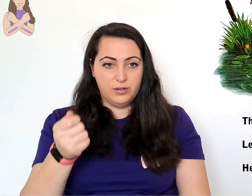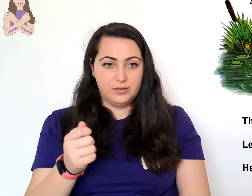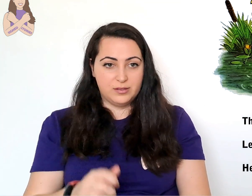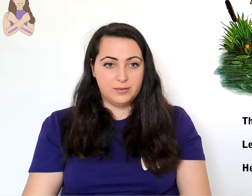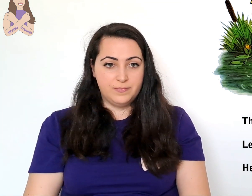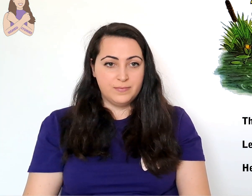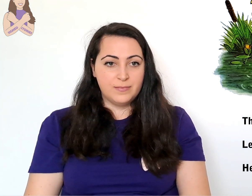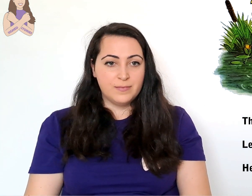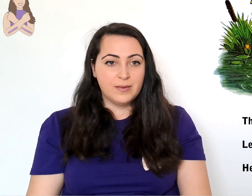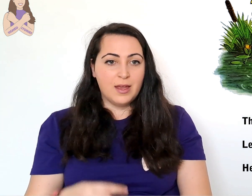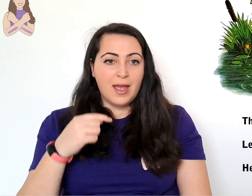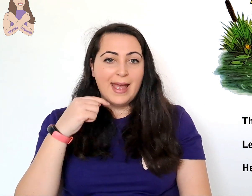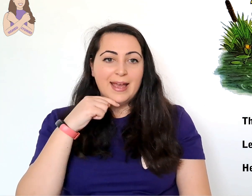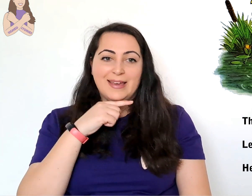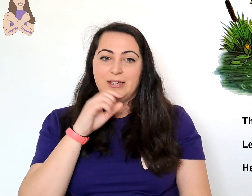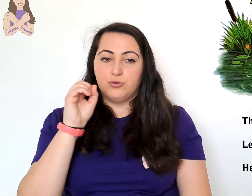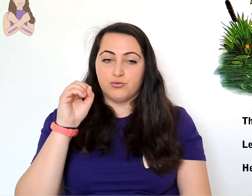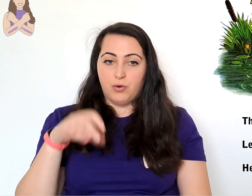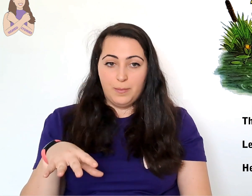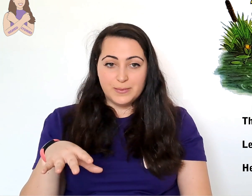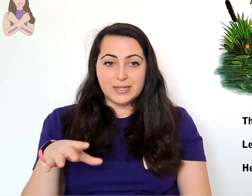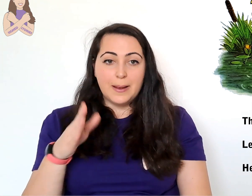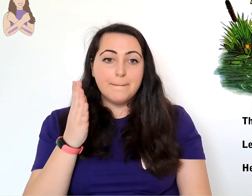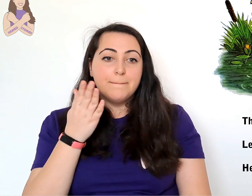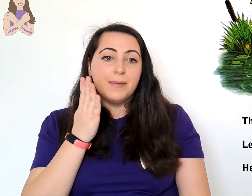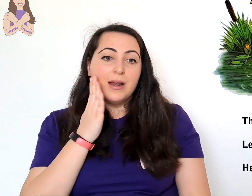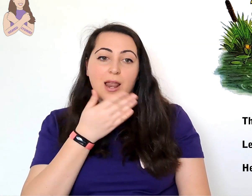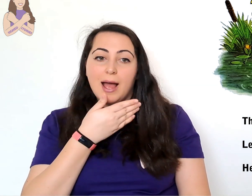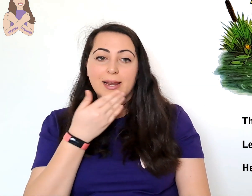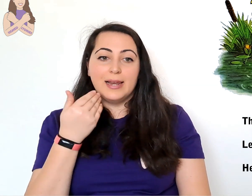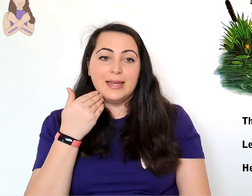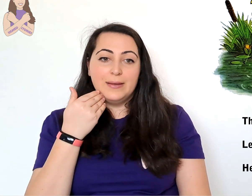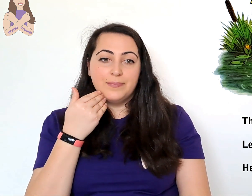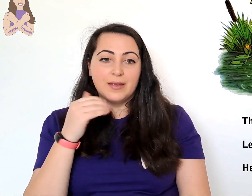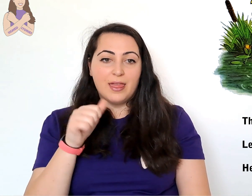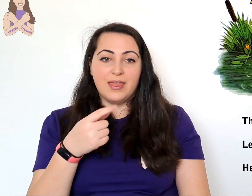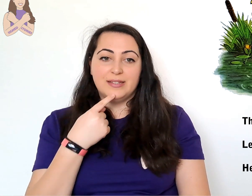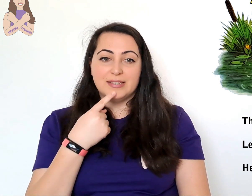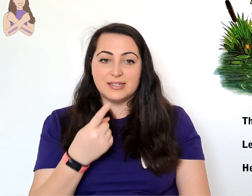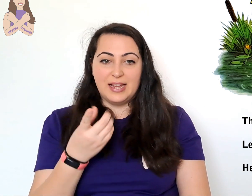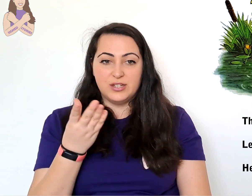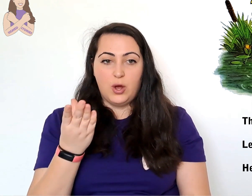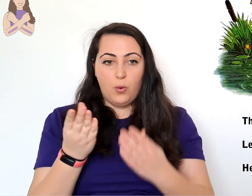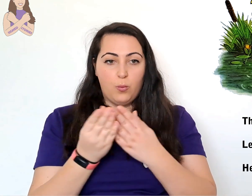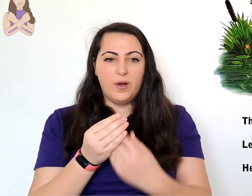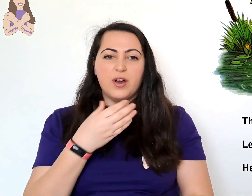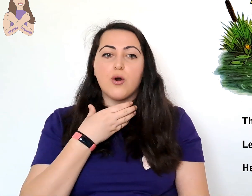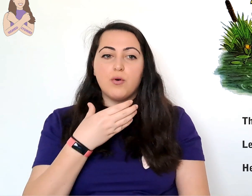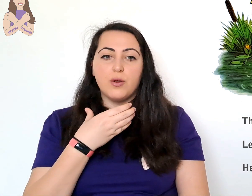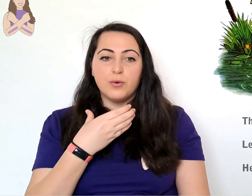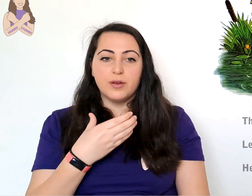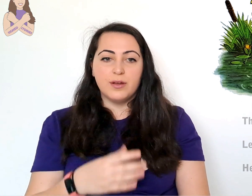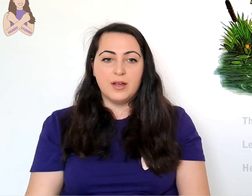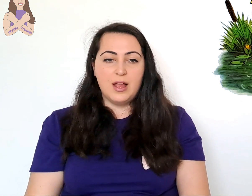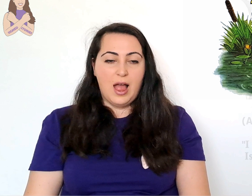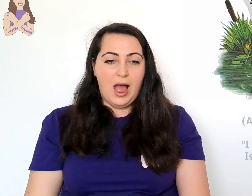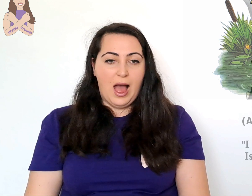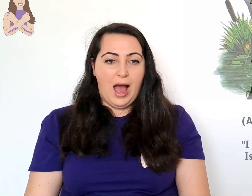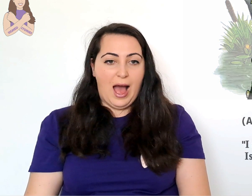wand. He dropped it politely, then said with a croak, as